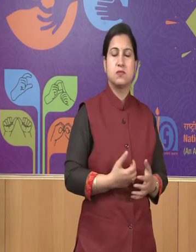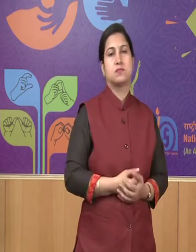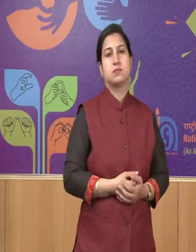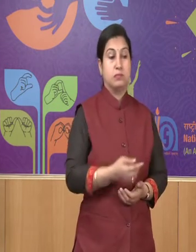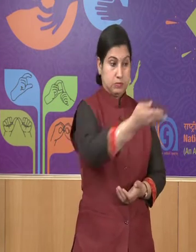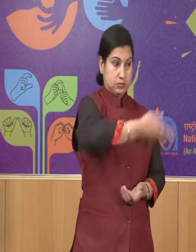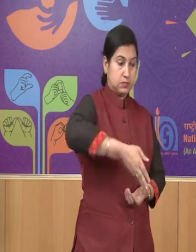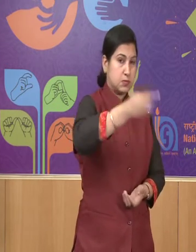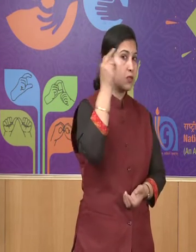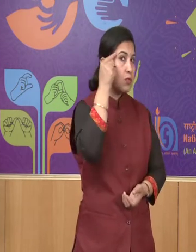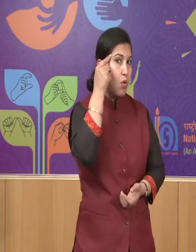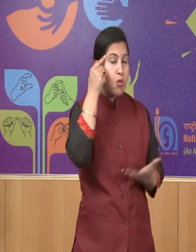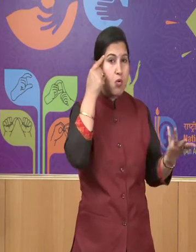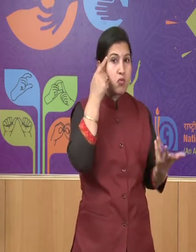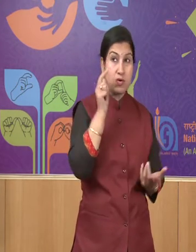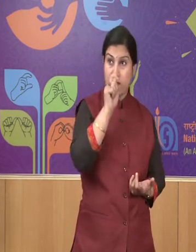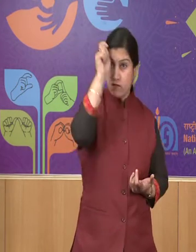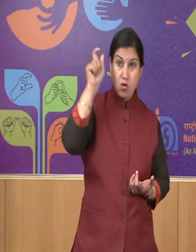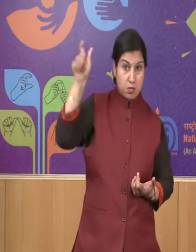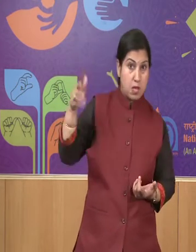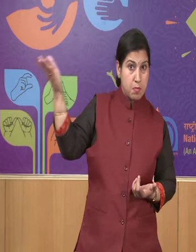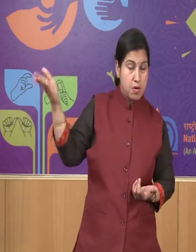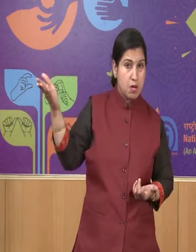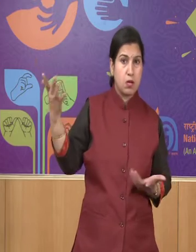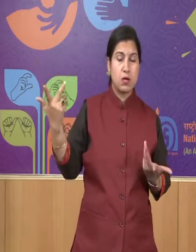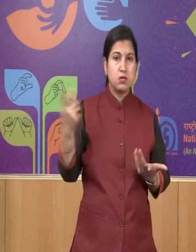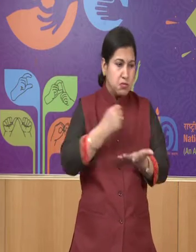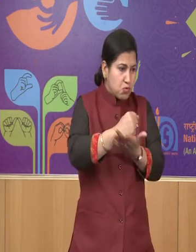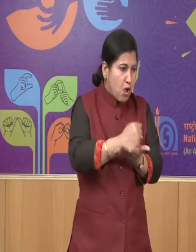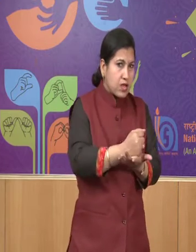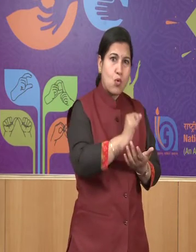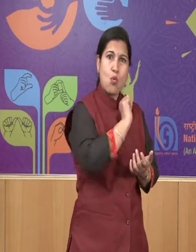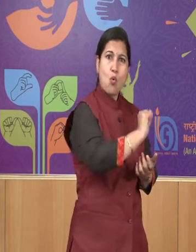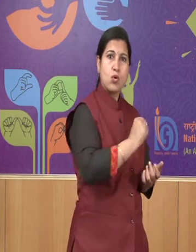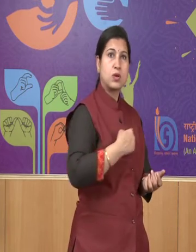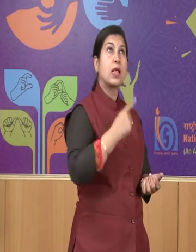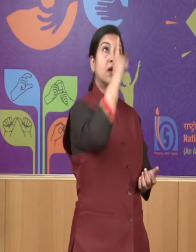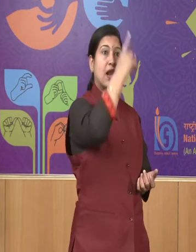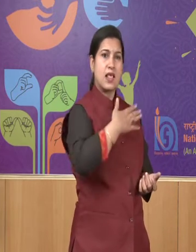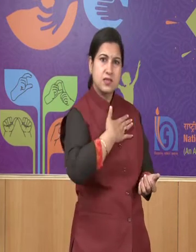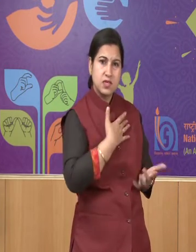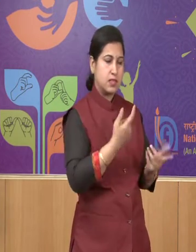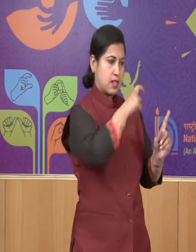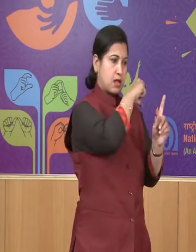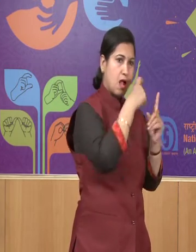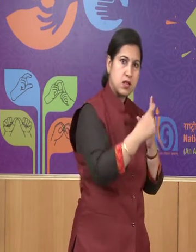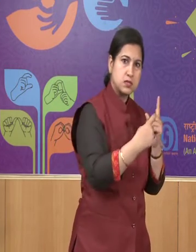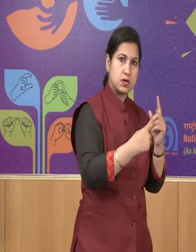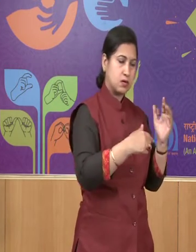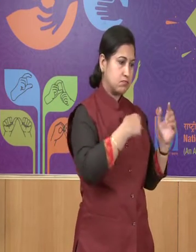They thought that the foreigners were trying to destroy their religion and culture.